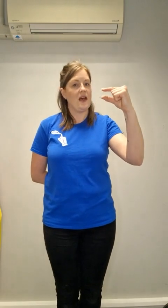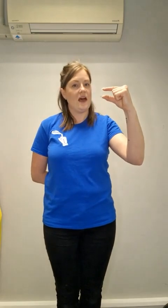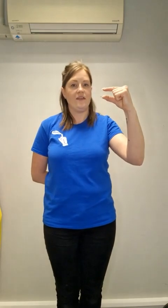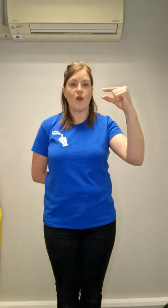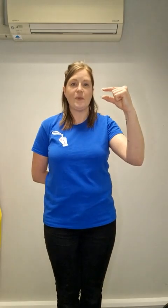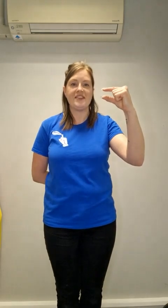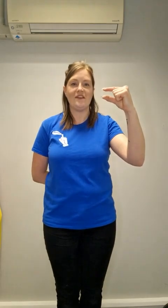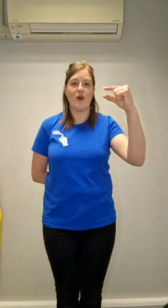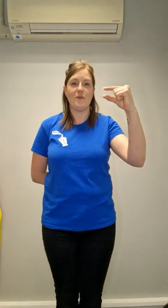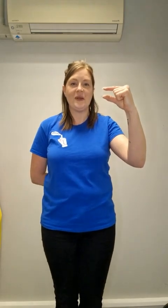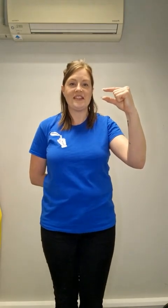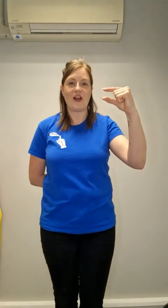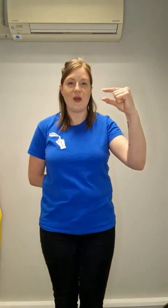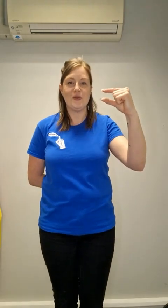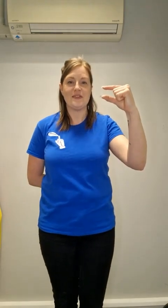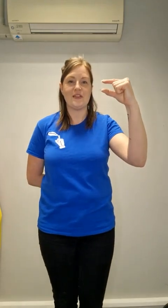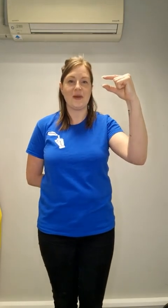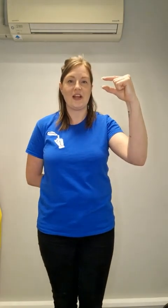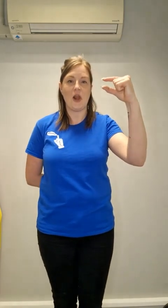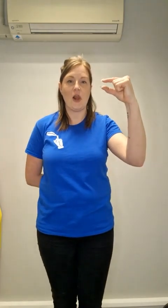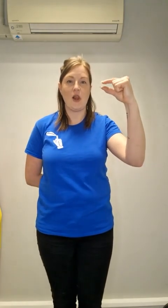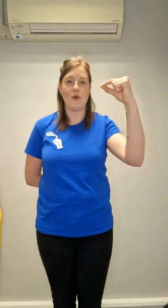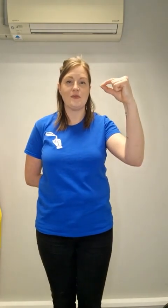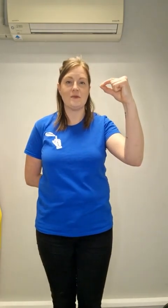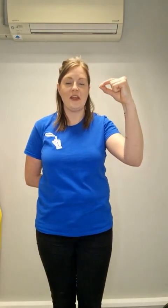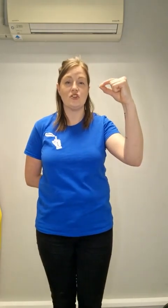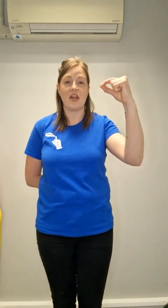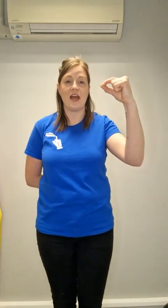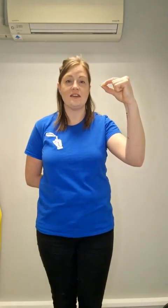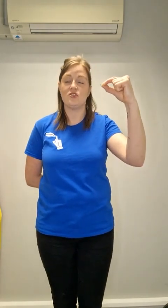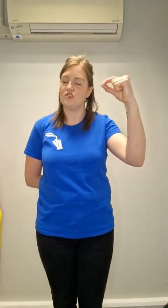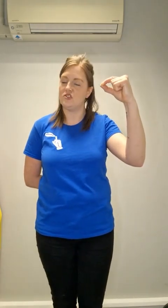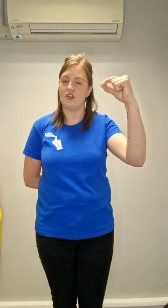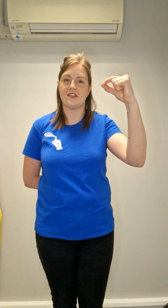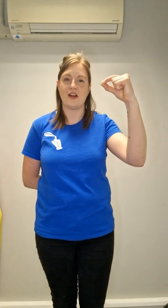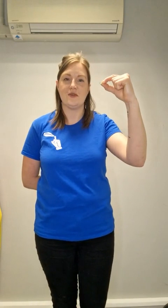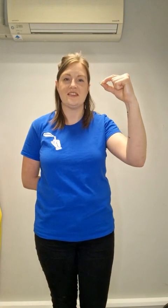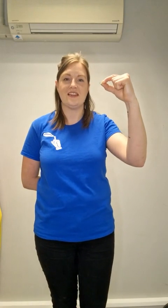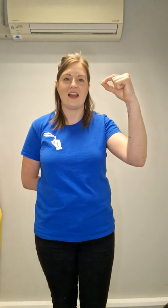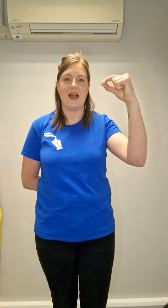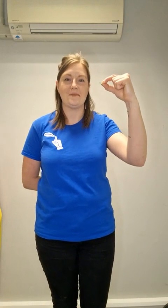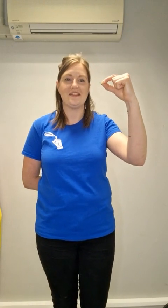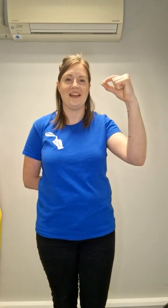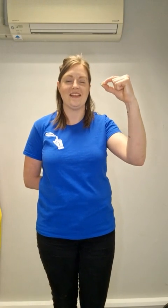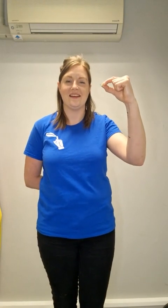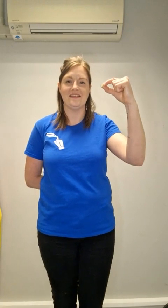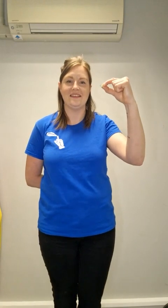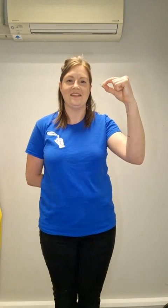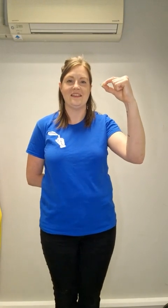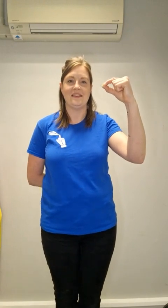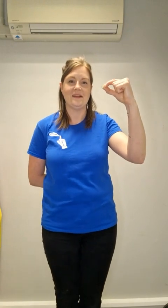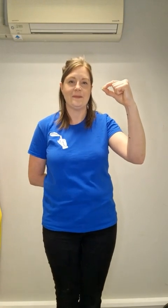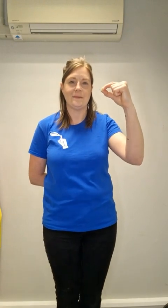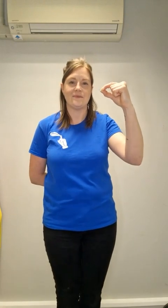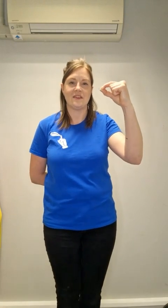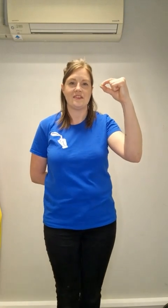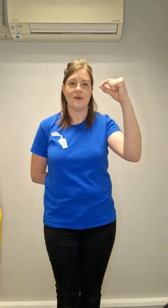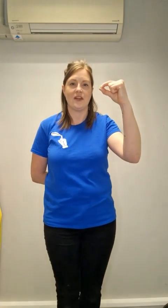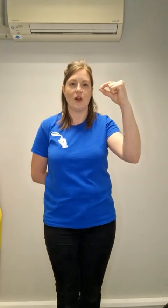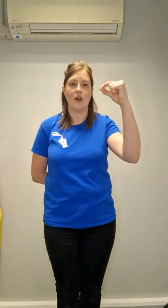And the opposite of open is closed. So a closed pinched hand just closes that gap together. So a